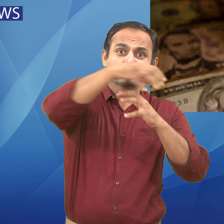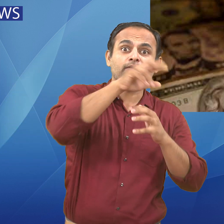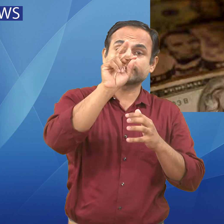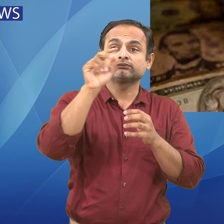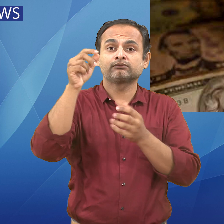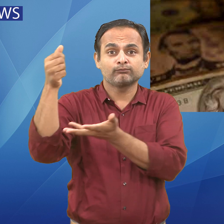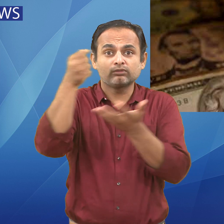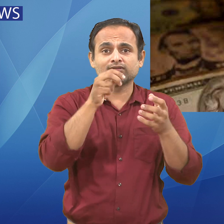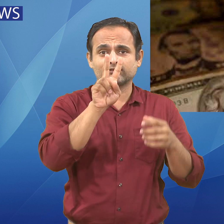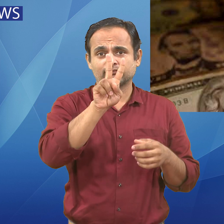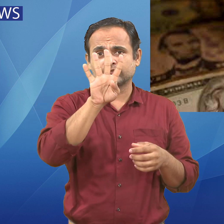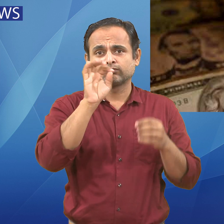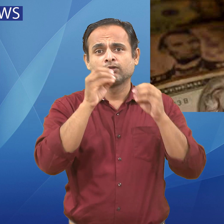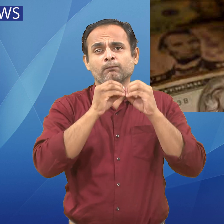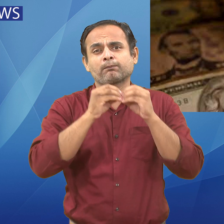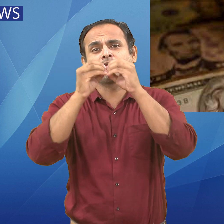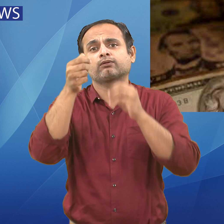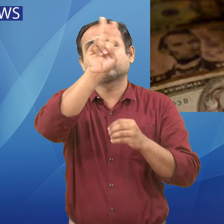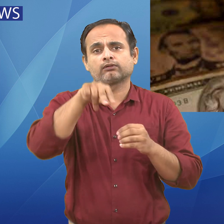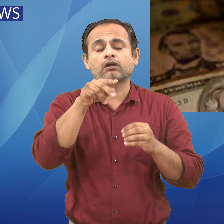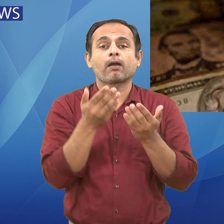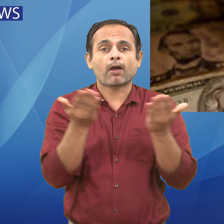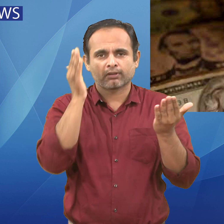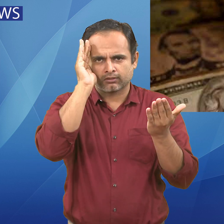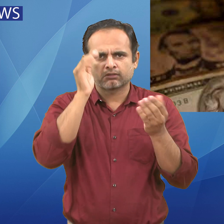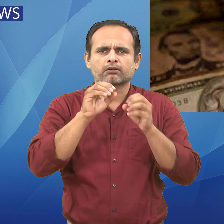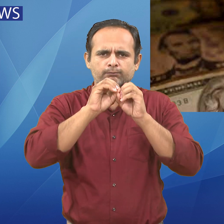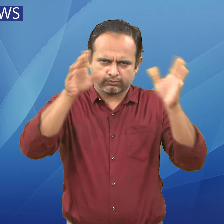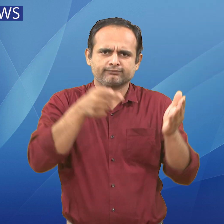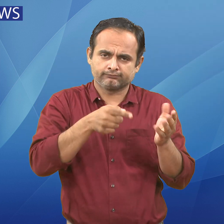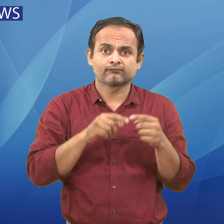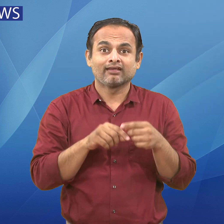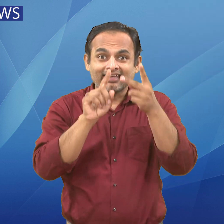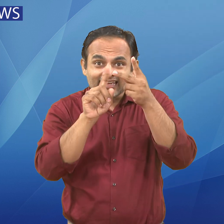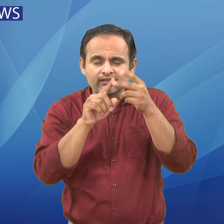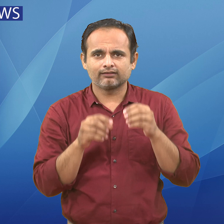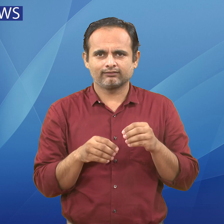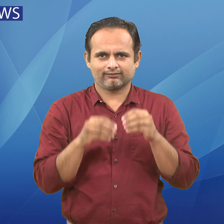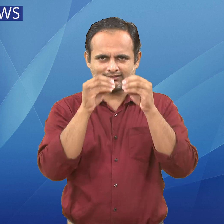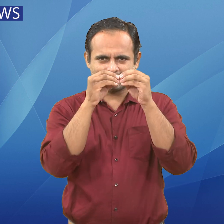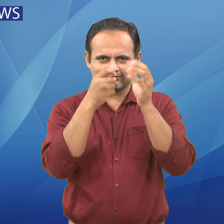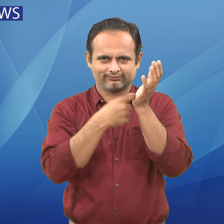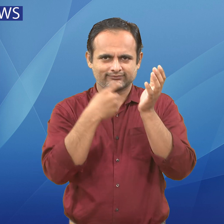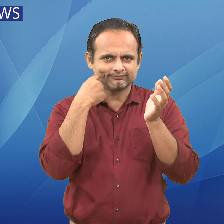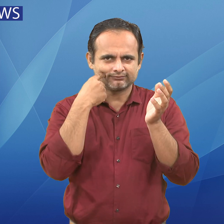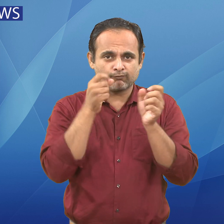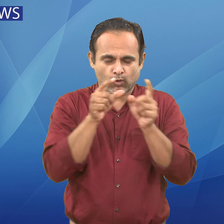Road Initiative (BRI) countries such as Sri Lanka, Pakistan, and Turkey, mostly low and middle income